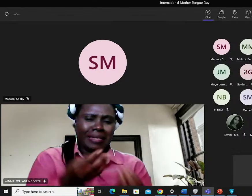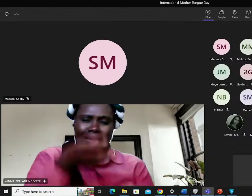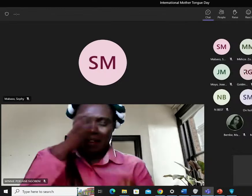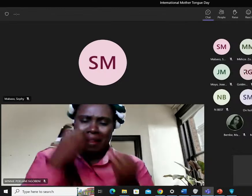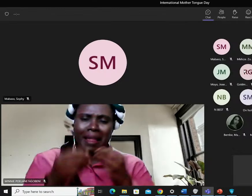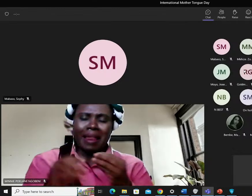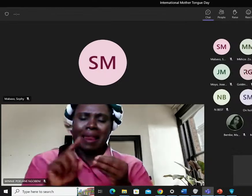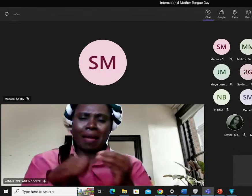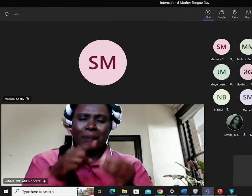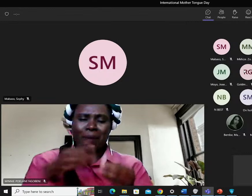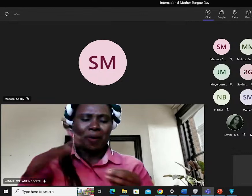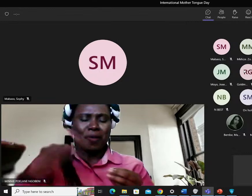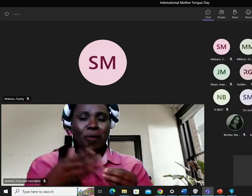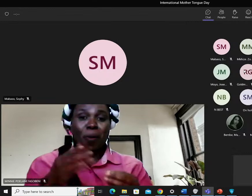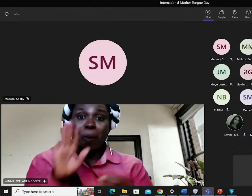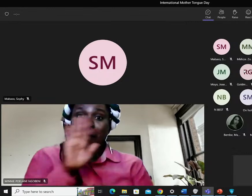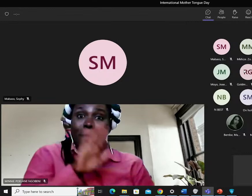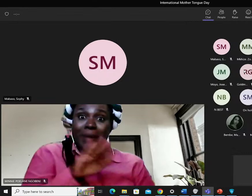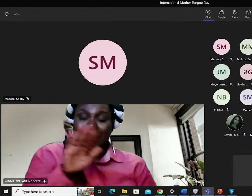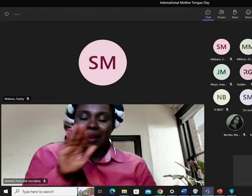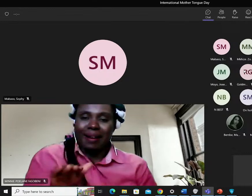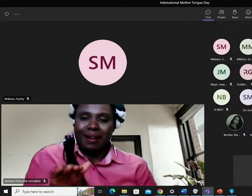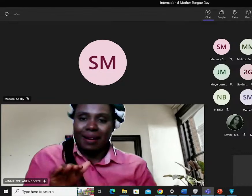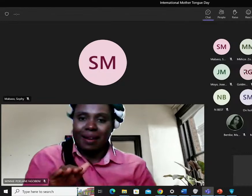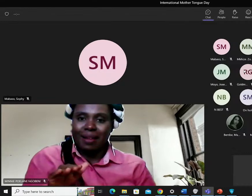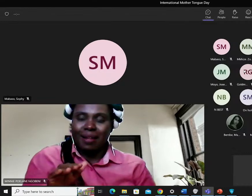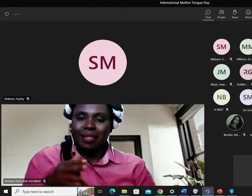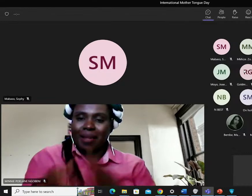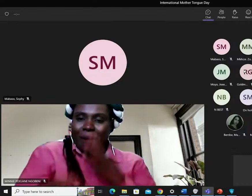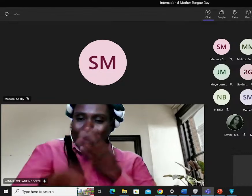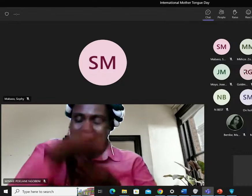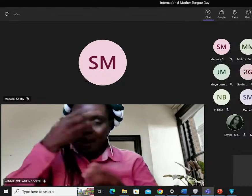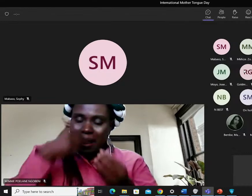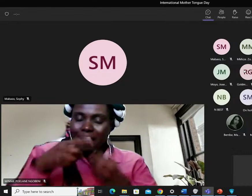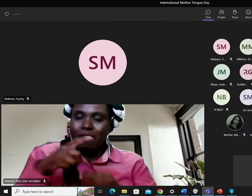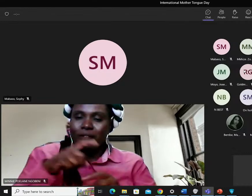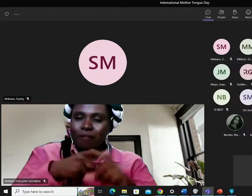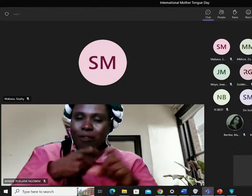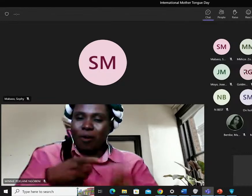Abantwana bethu baza kufunda. You just